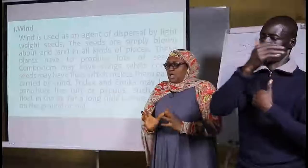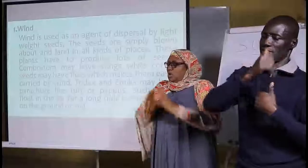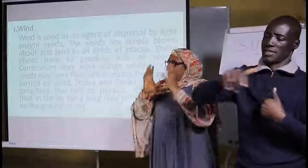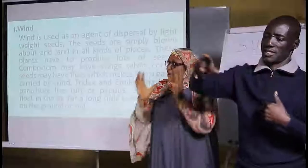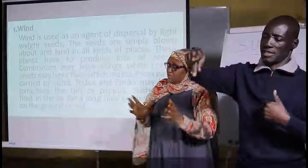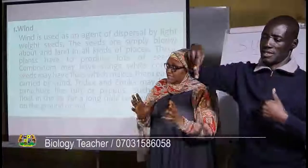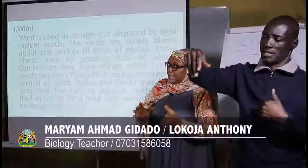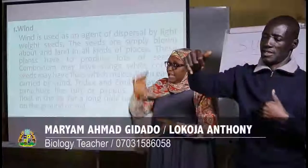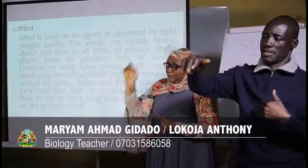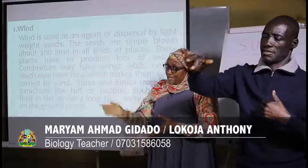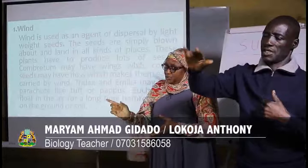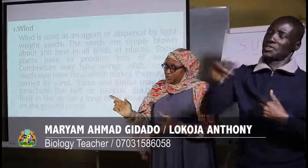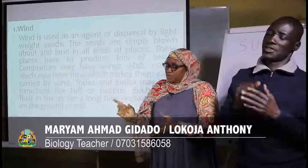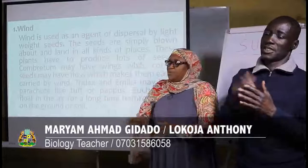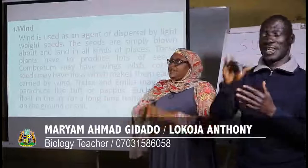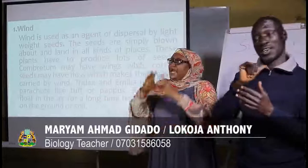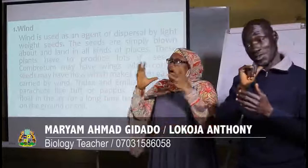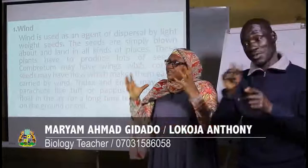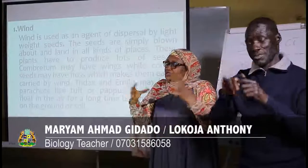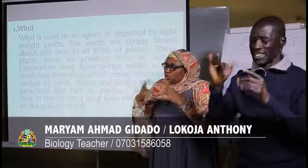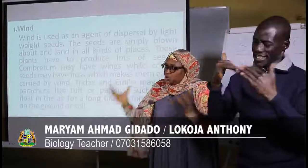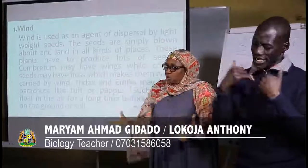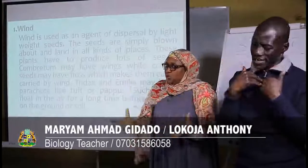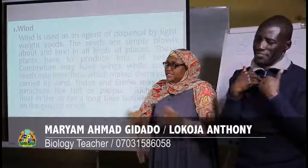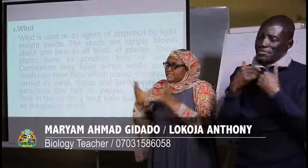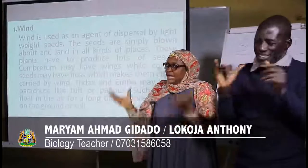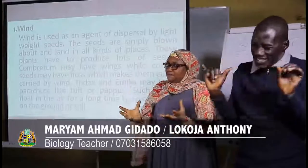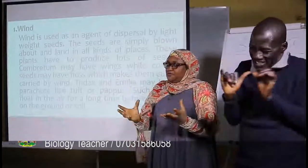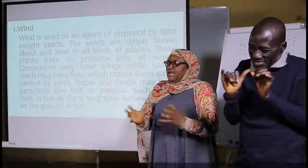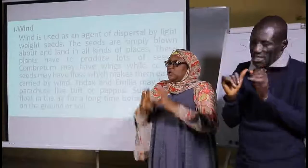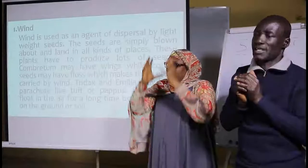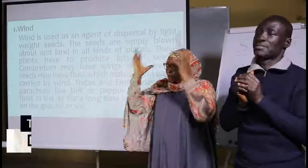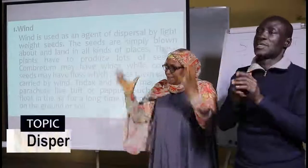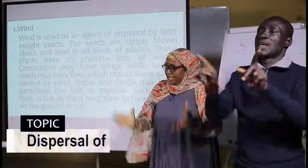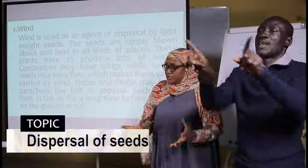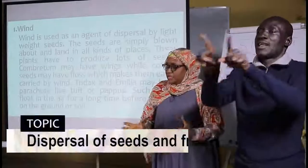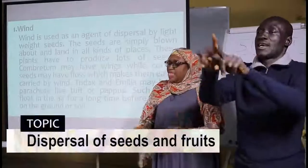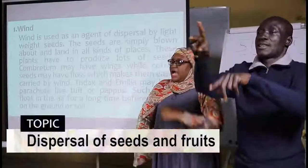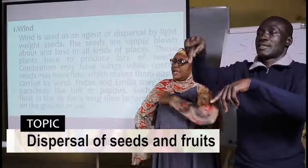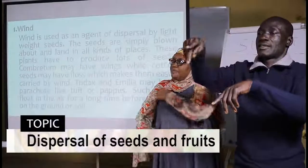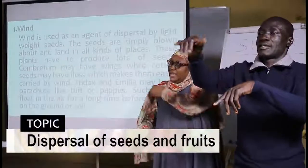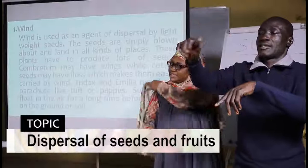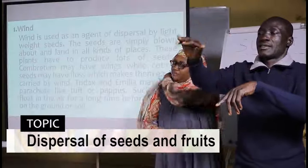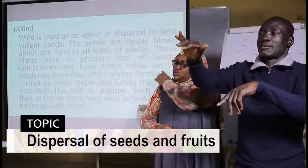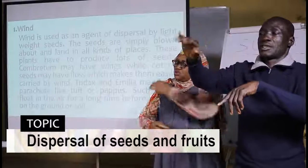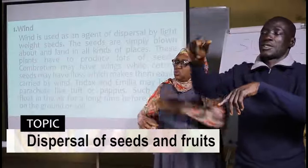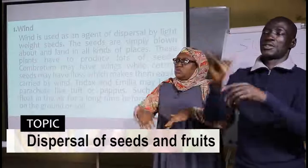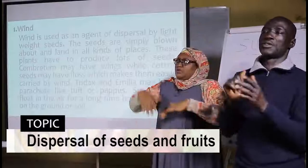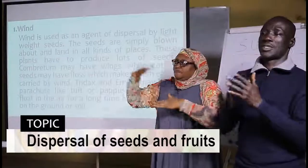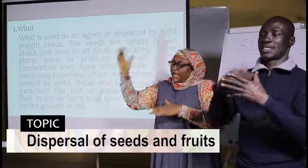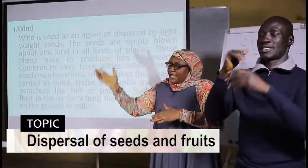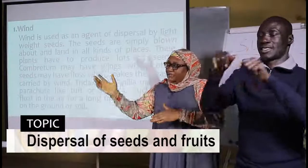structure. I am not saying they are parachute, but they have a structure on the seed and fruit that looks like parachute, and that makes them